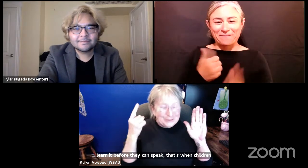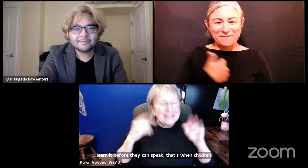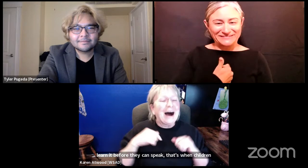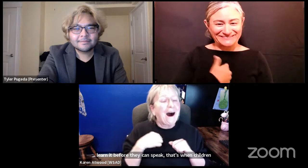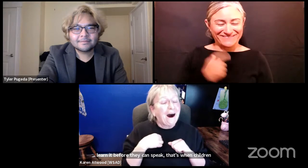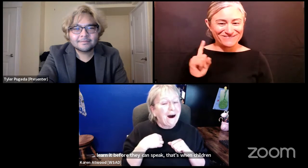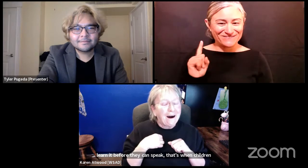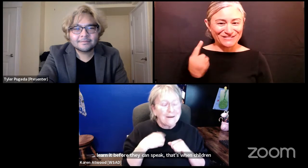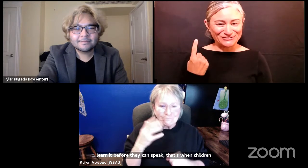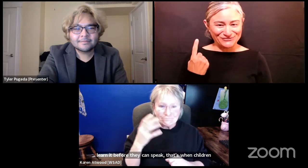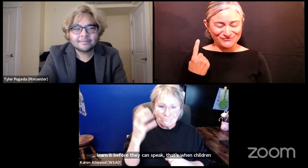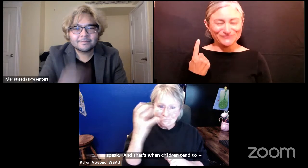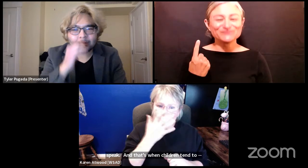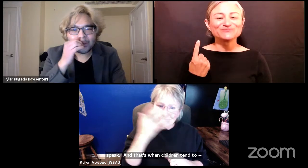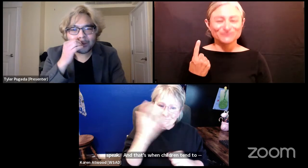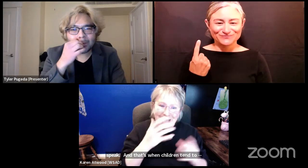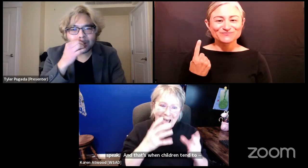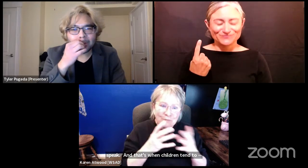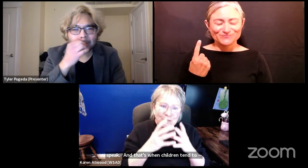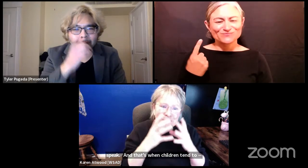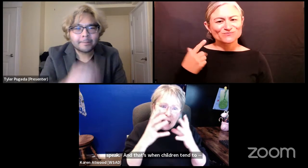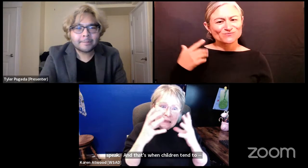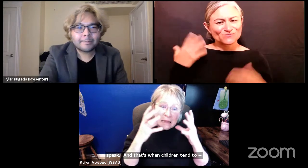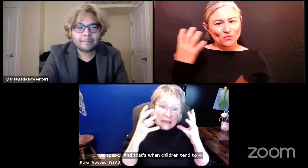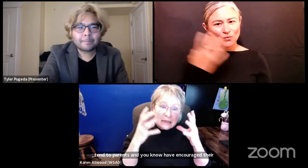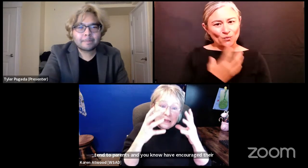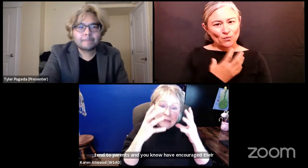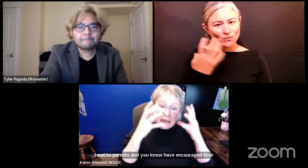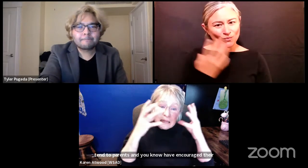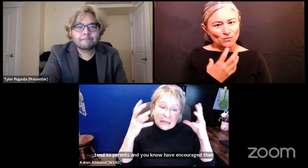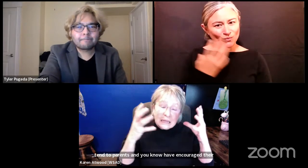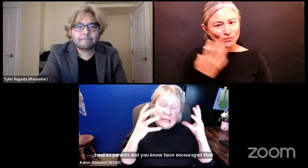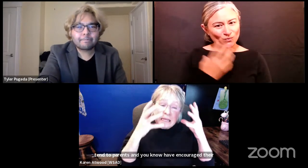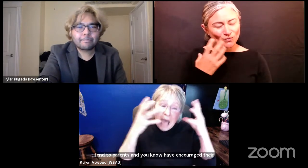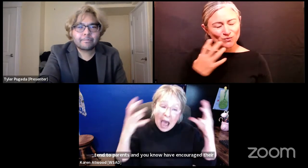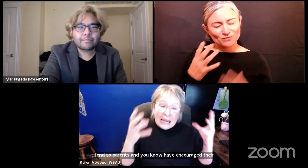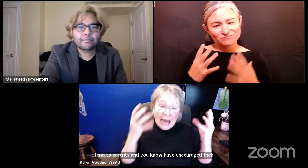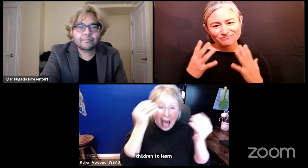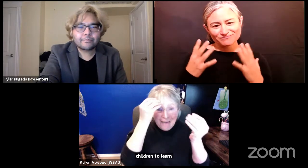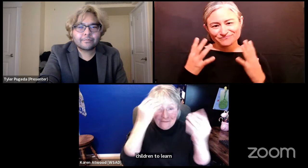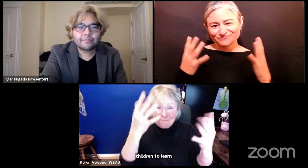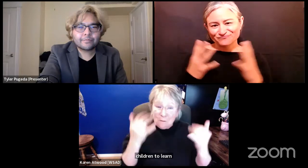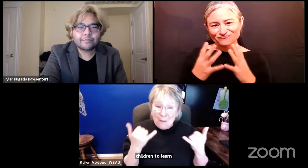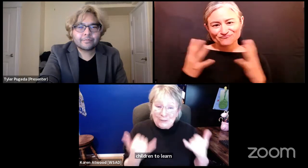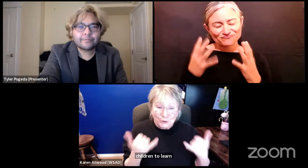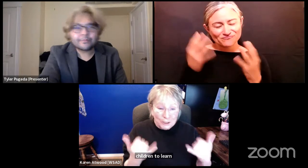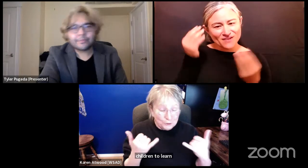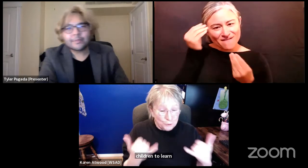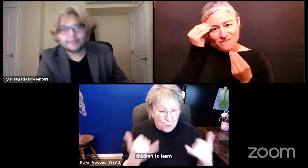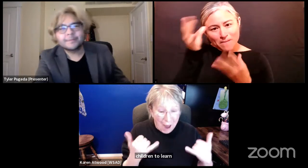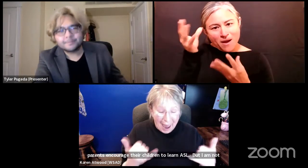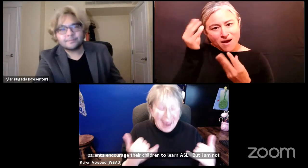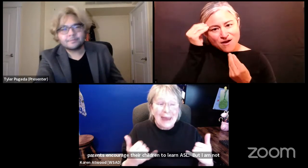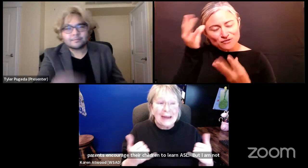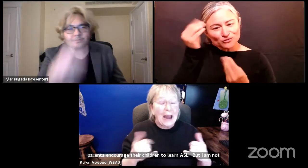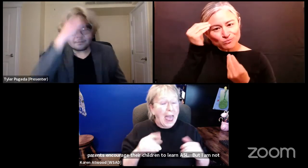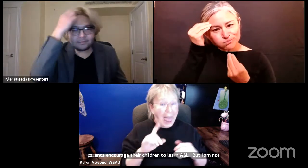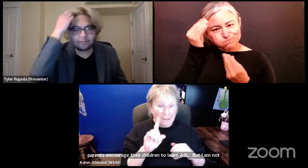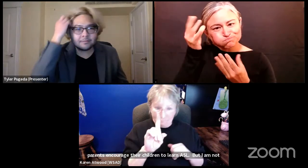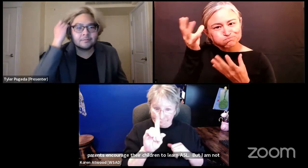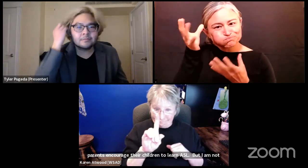I identify myself first. And I think, wow, that is amazing. That is so